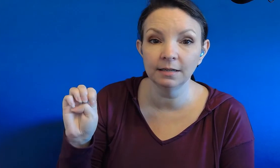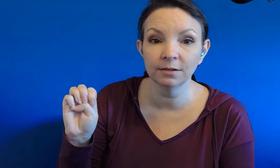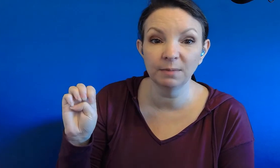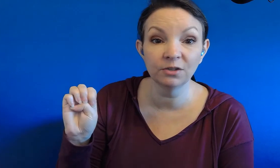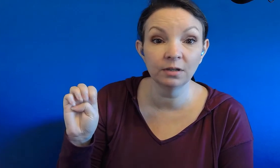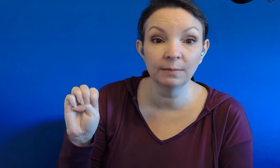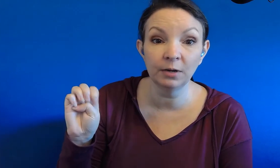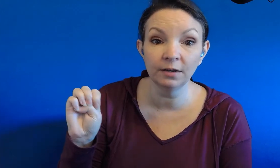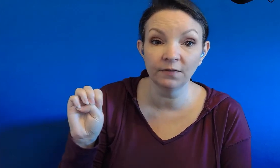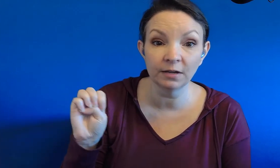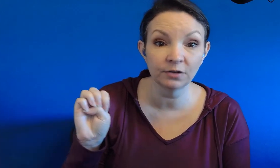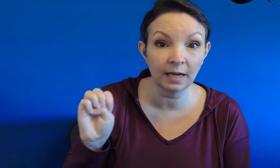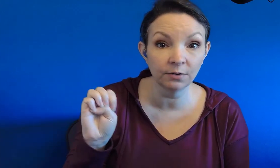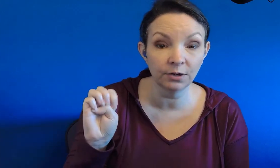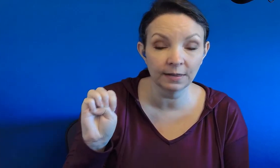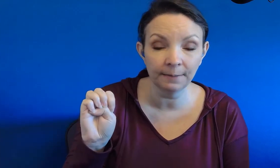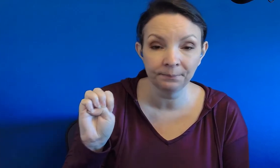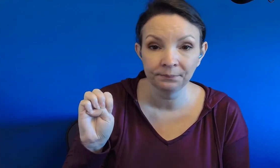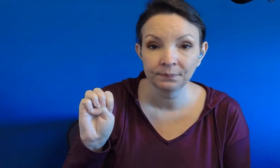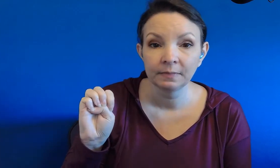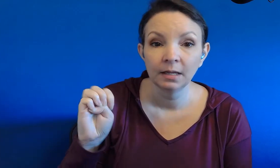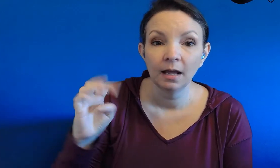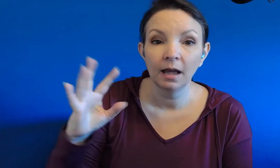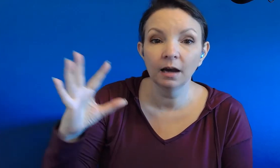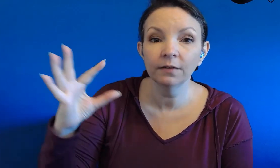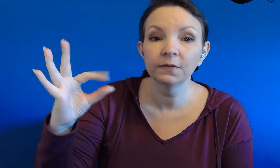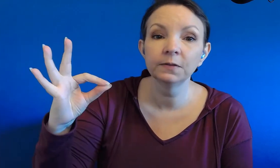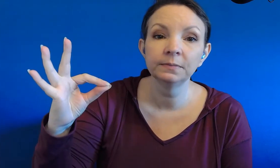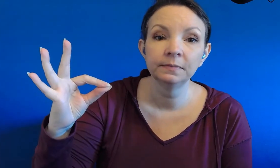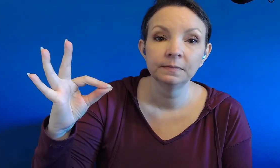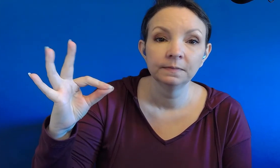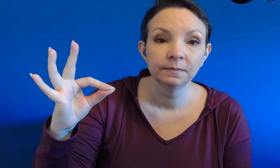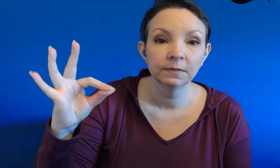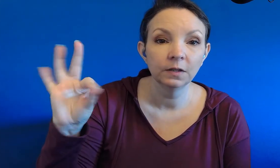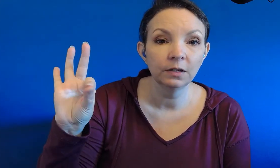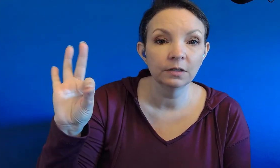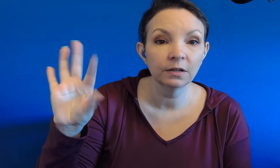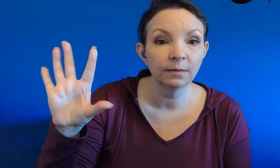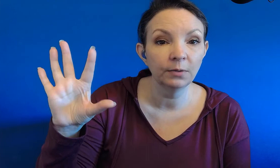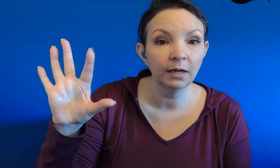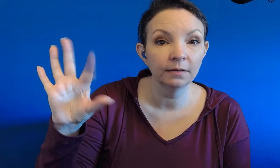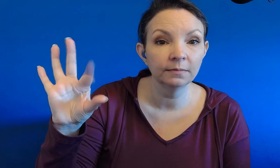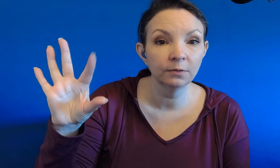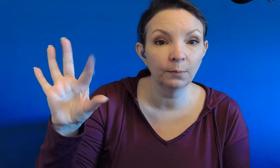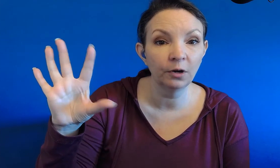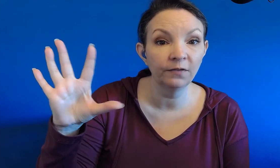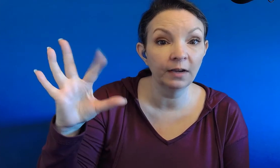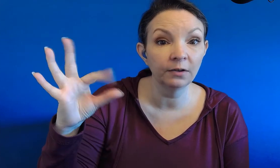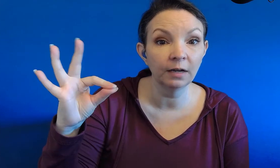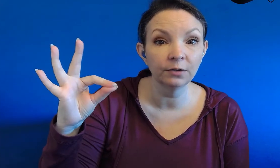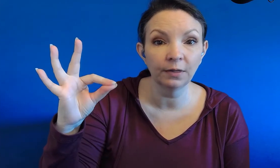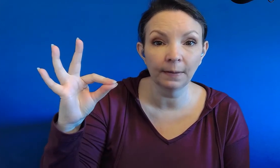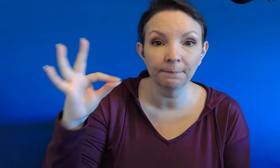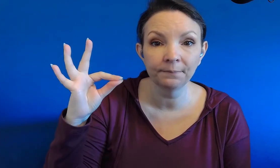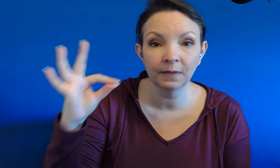sure you bring your fingers down to your thumb. F, so you're just going to bring your pointer finger down to your thumb. F,